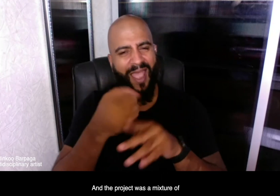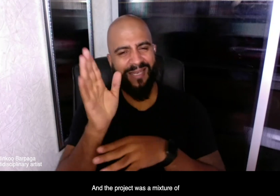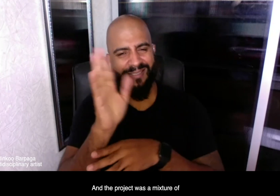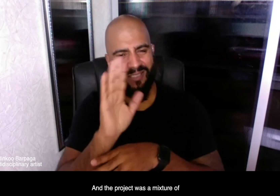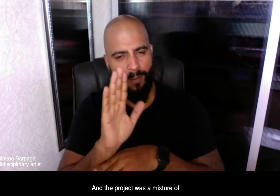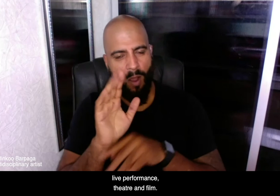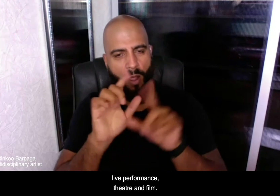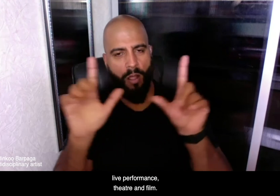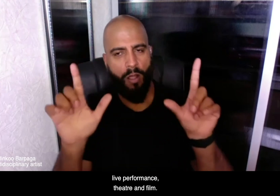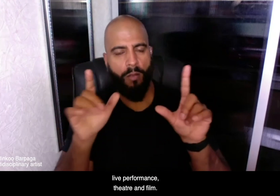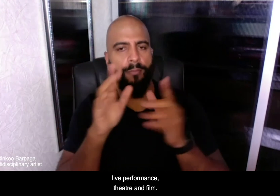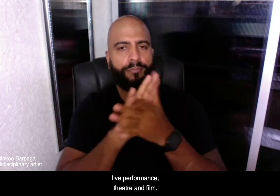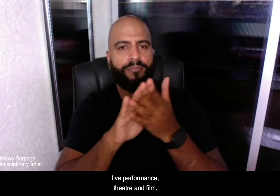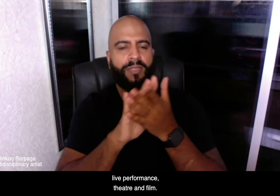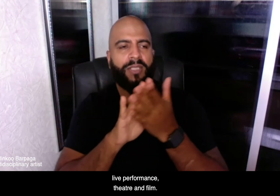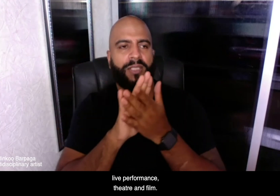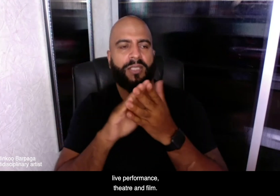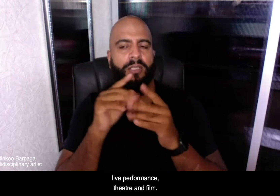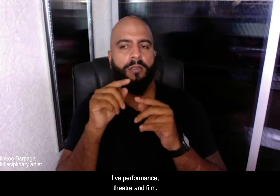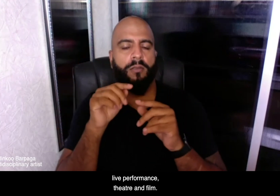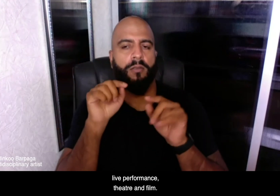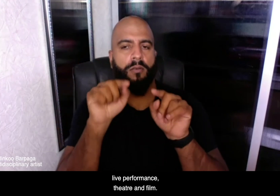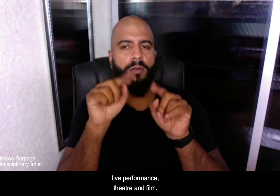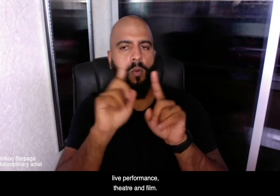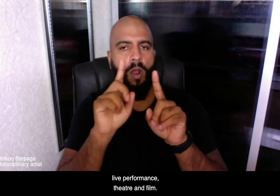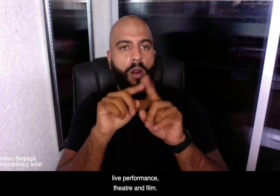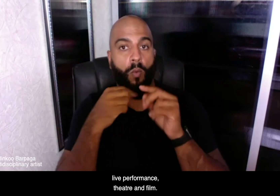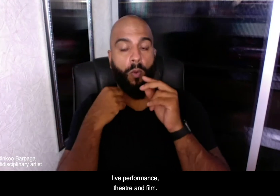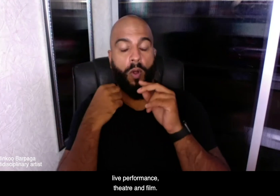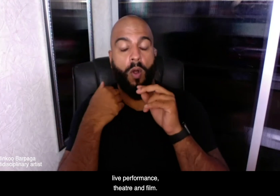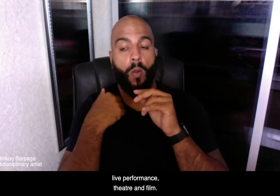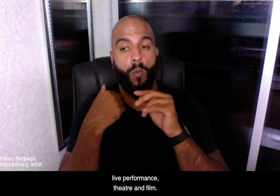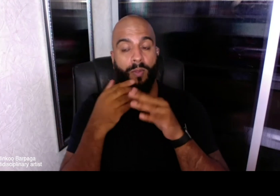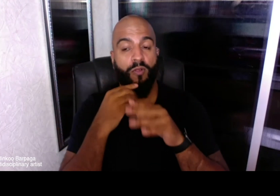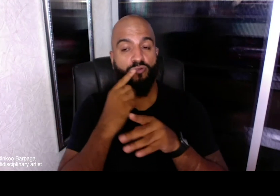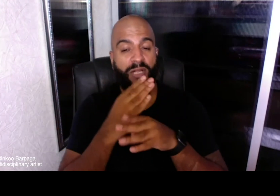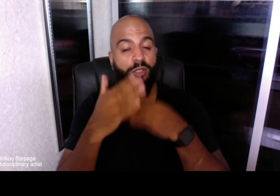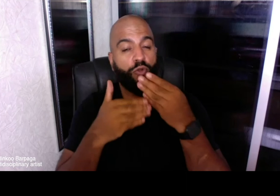a mixture of live performance, theatre and film.